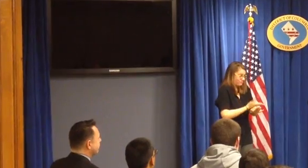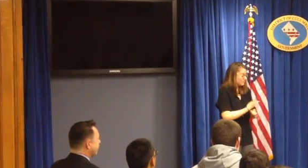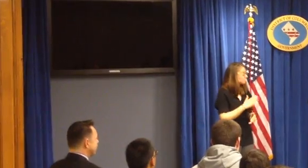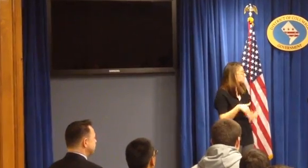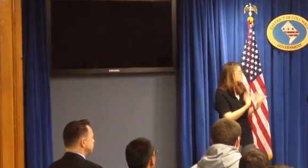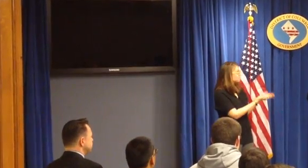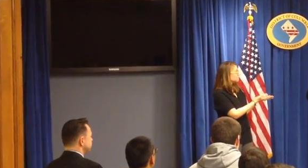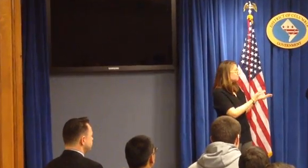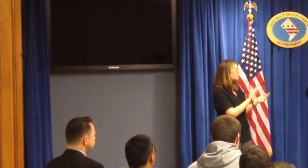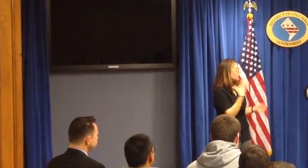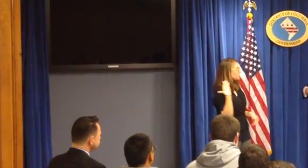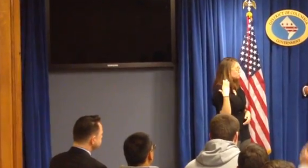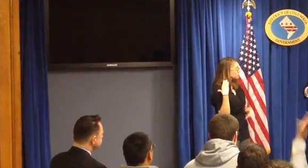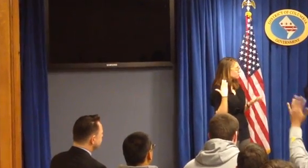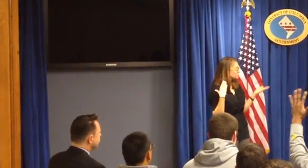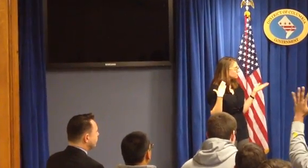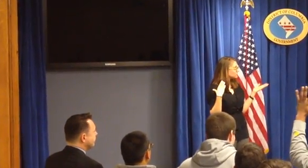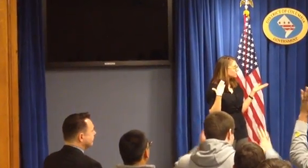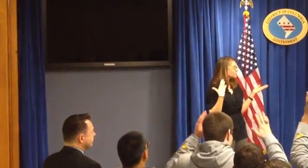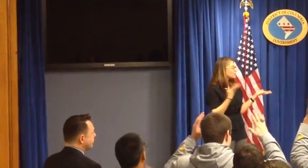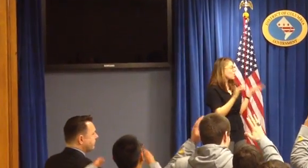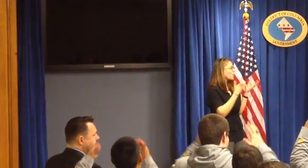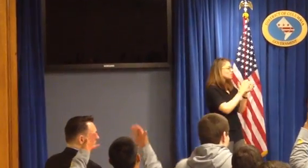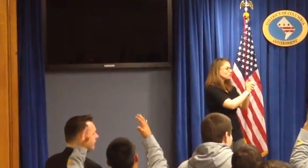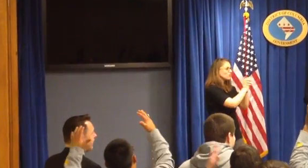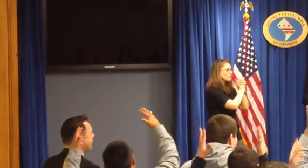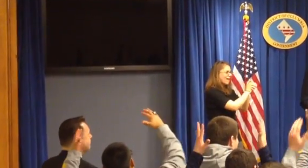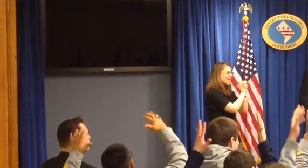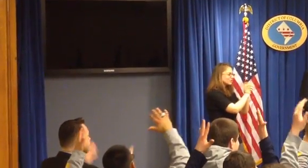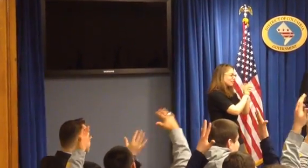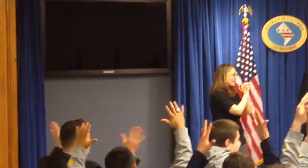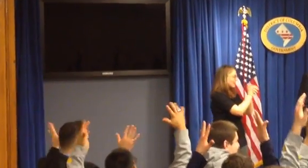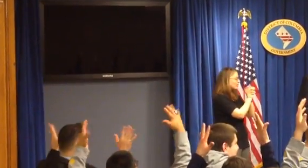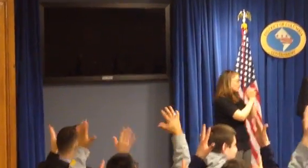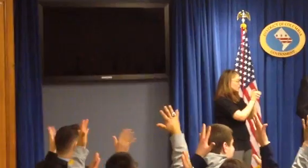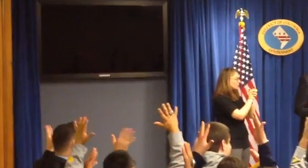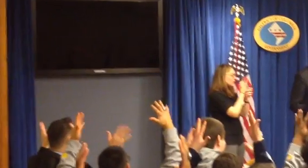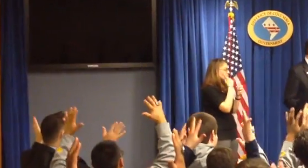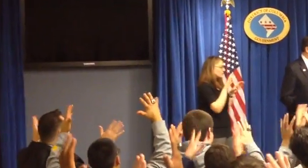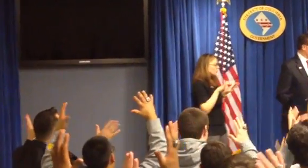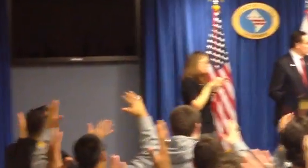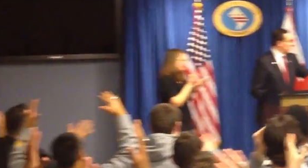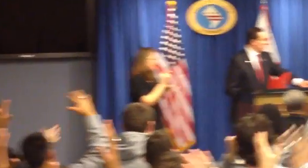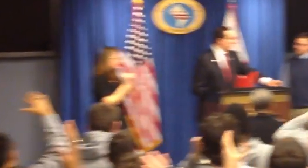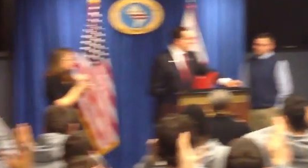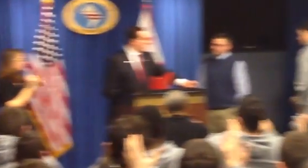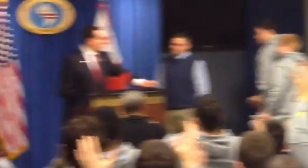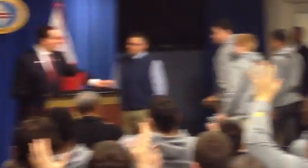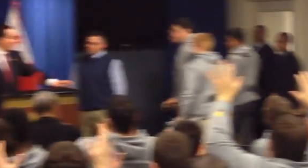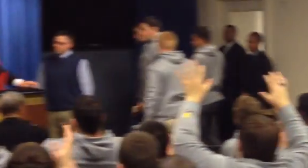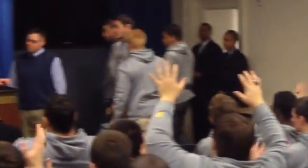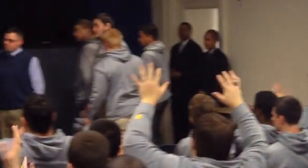Coach, I want to congratulate you for doing this.